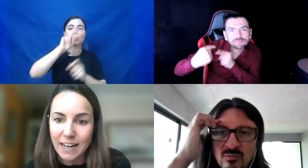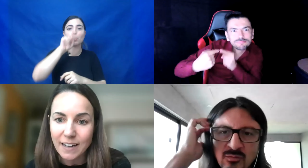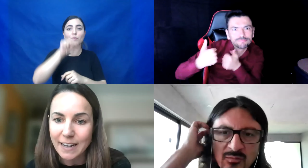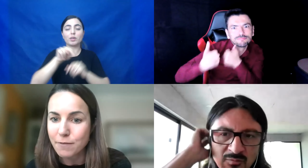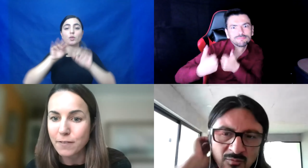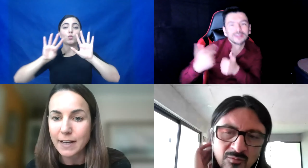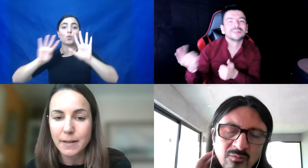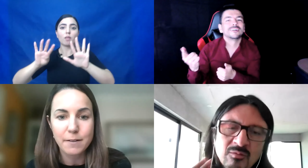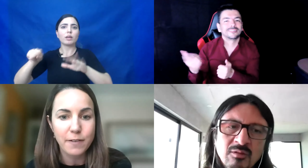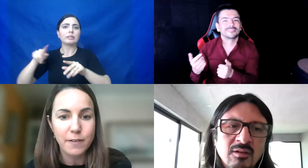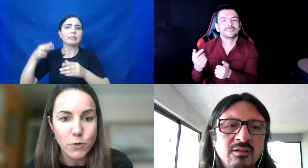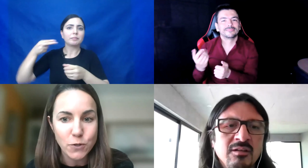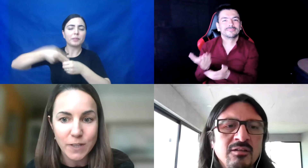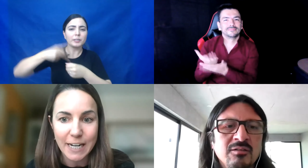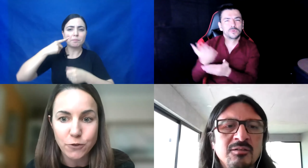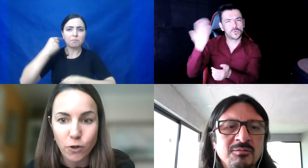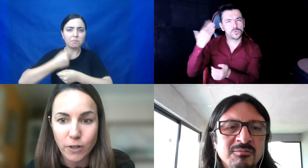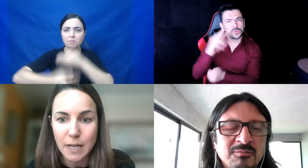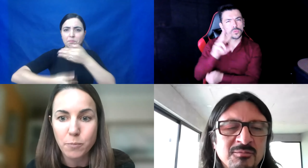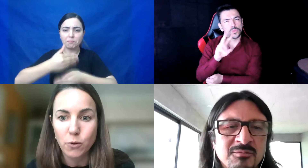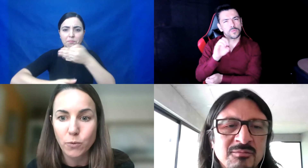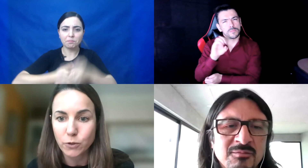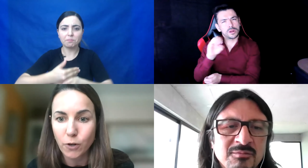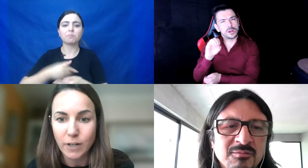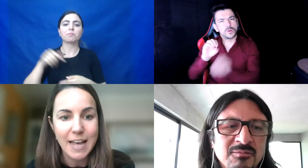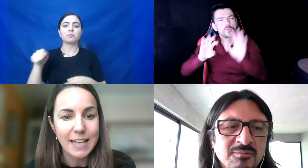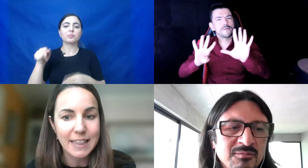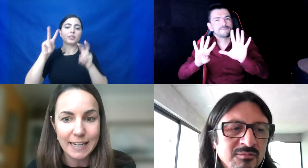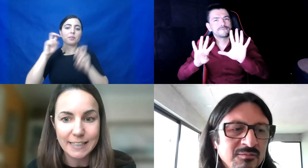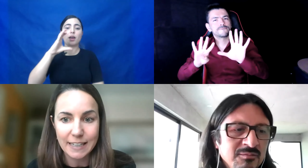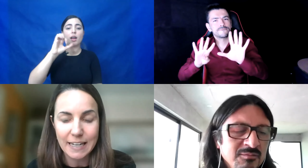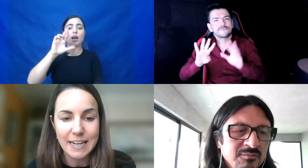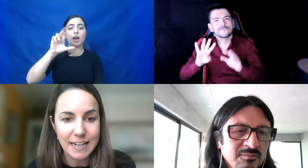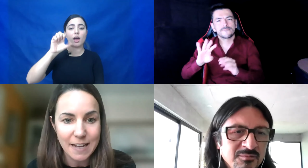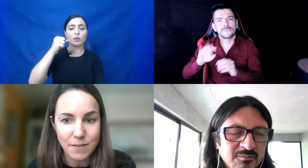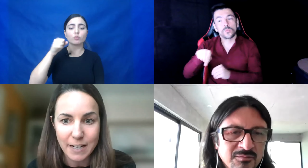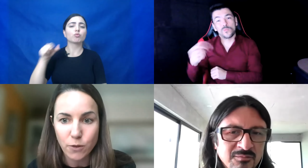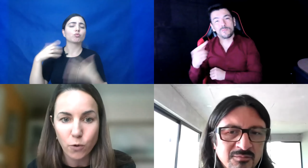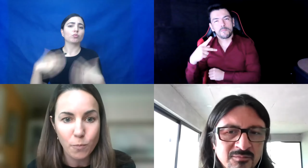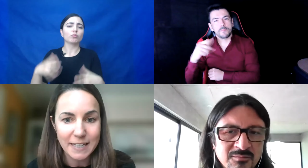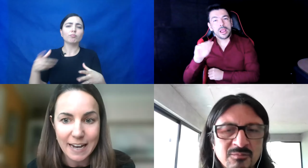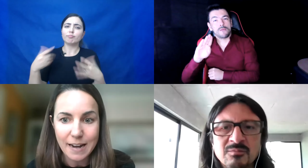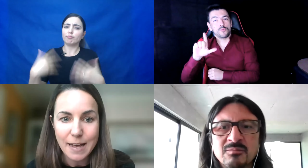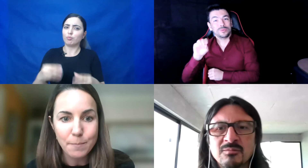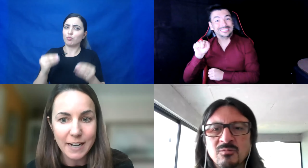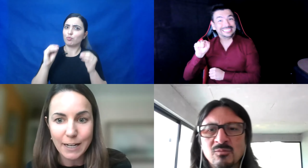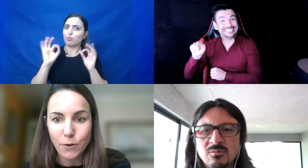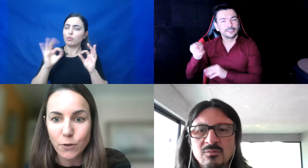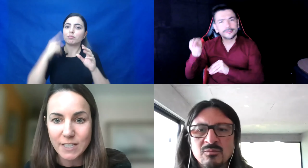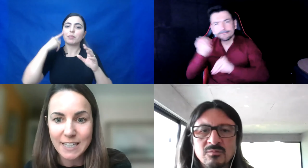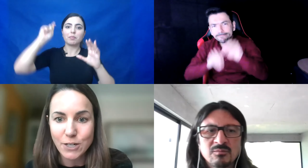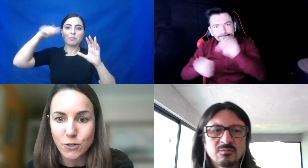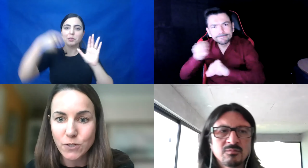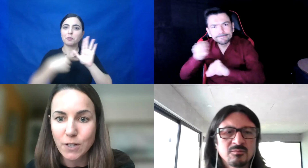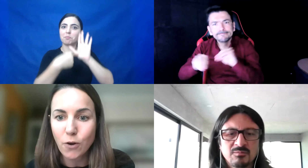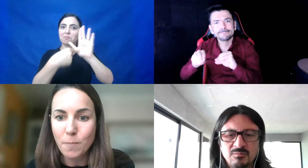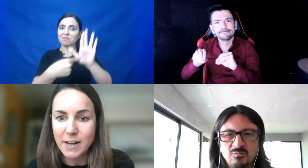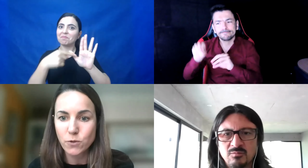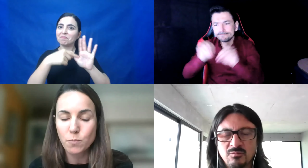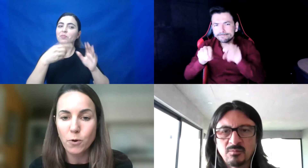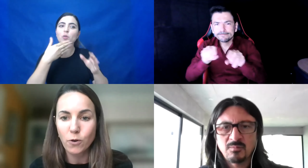project since it began in 2019, and Pablo de la Chica, the well-known director and producer of this